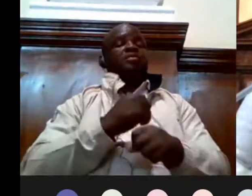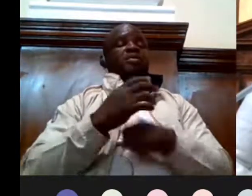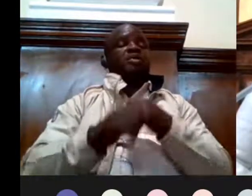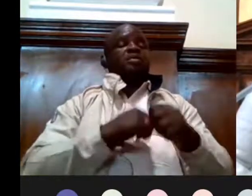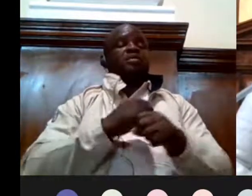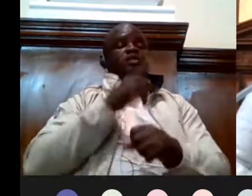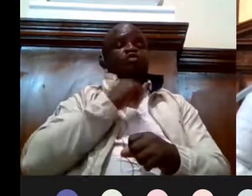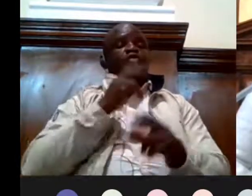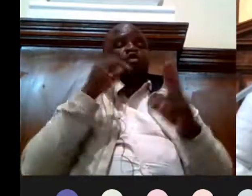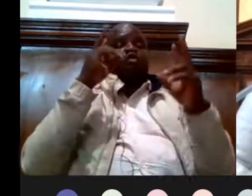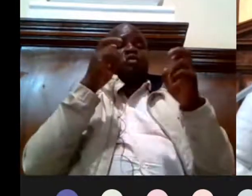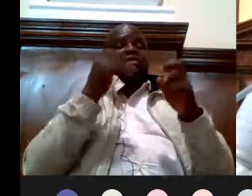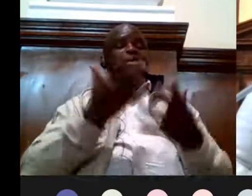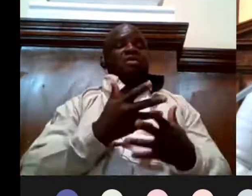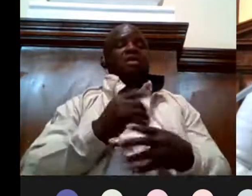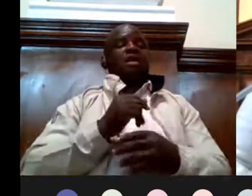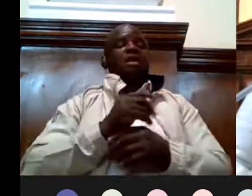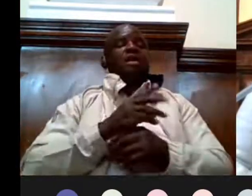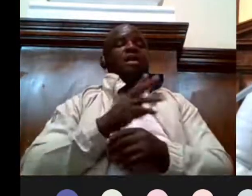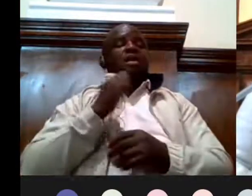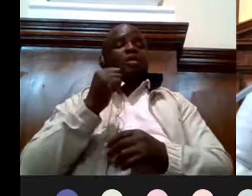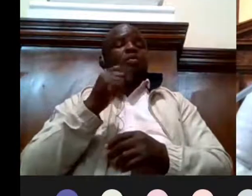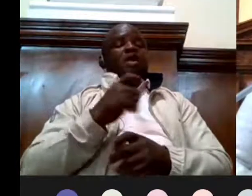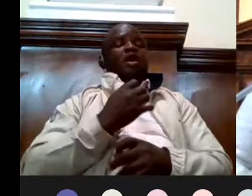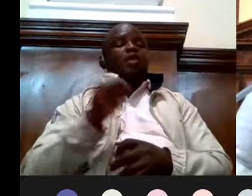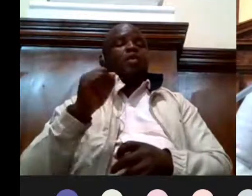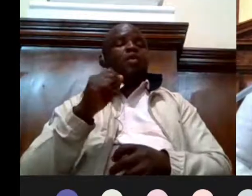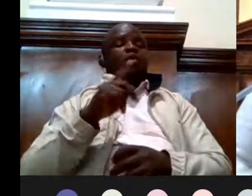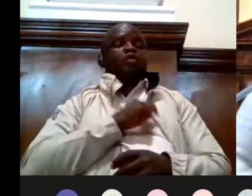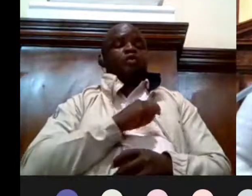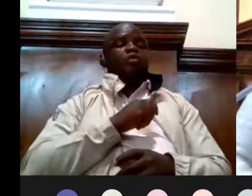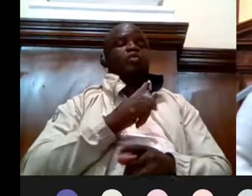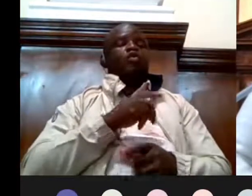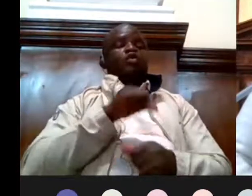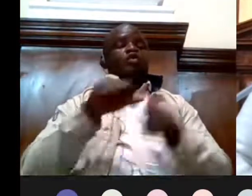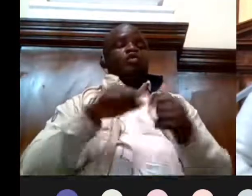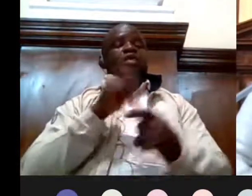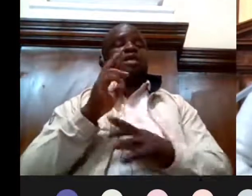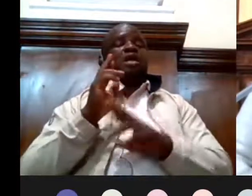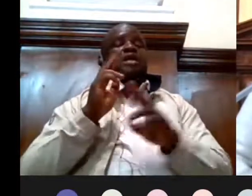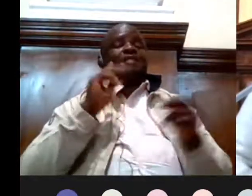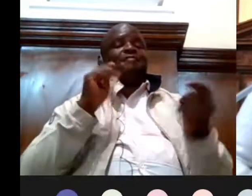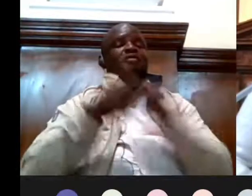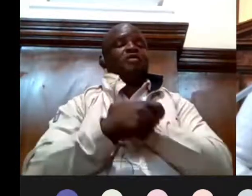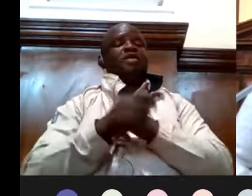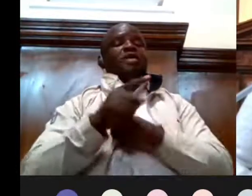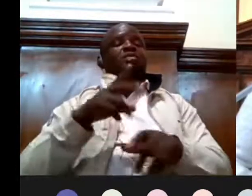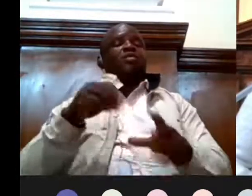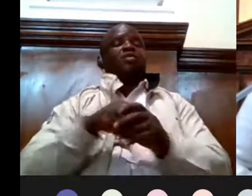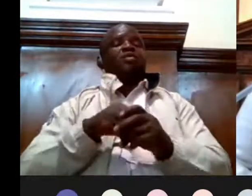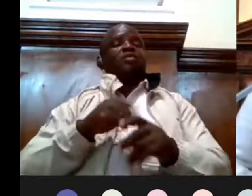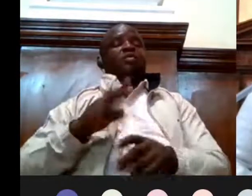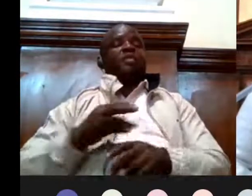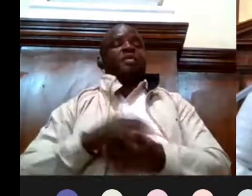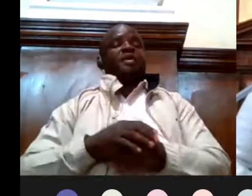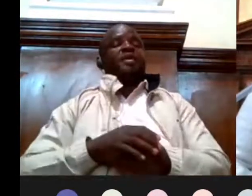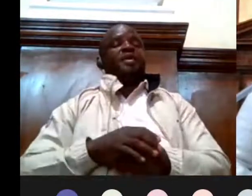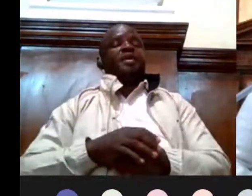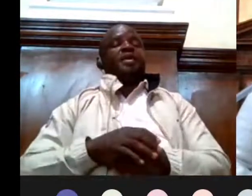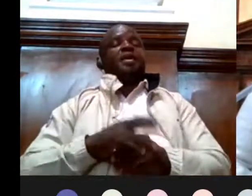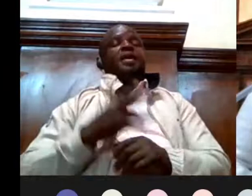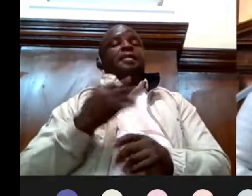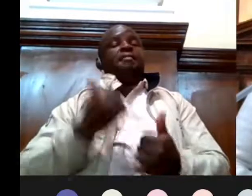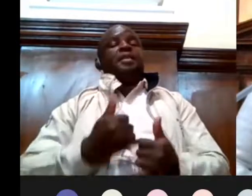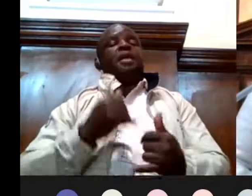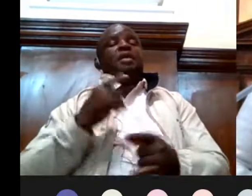Thomas Sankara. I quote, comrade, there is no true social revolution without the liberation of women. May eyes